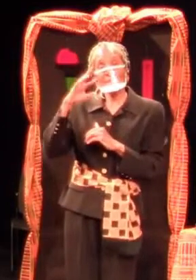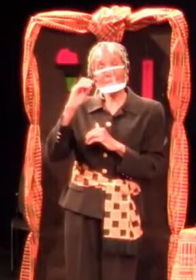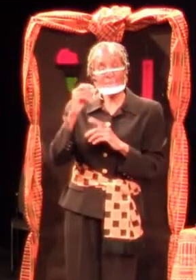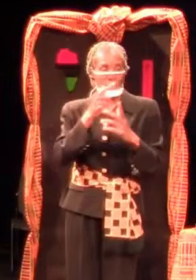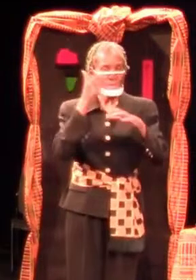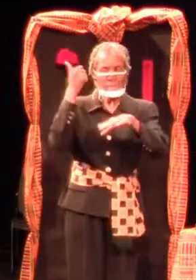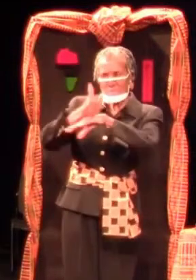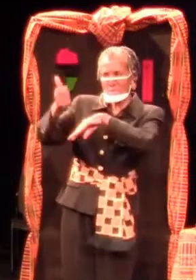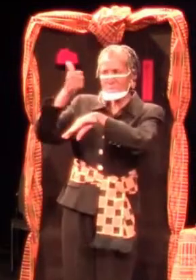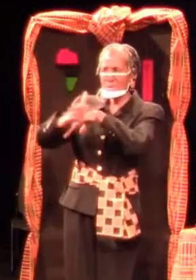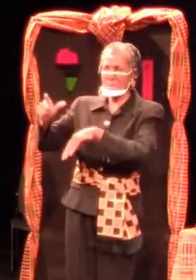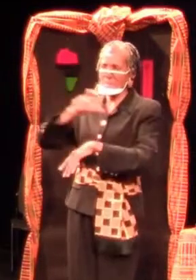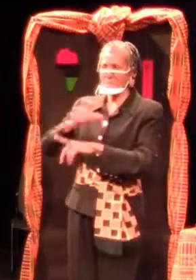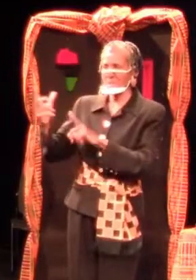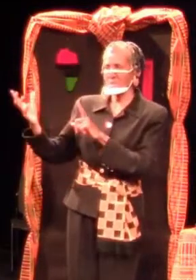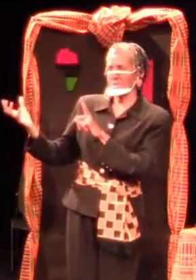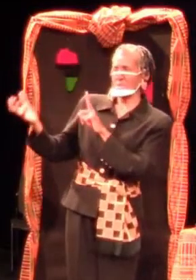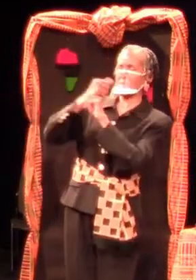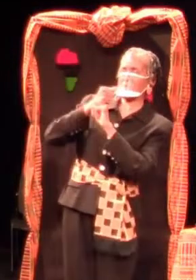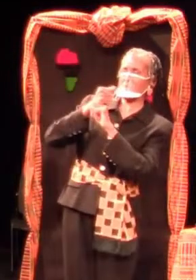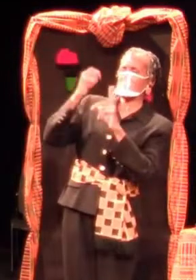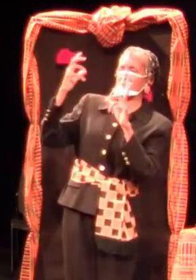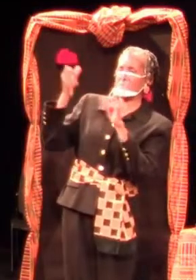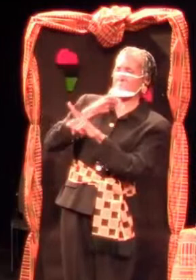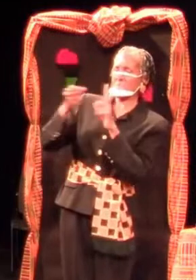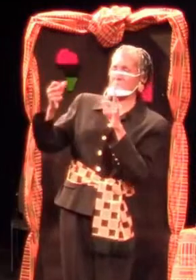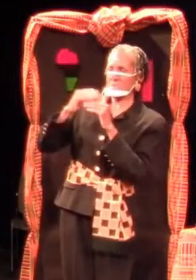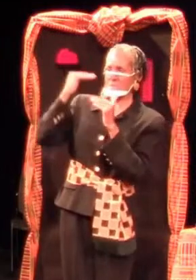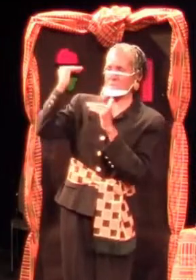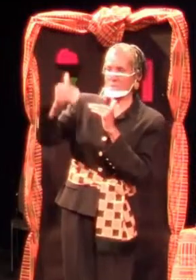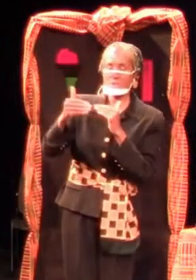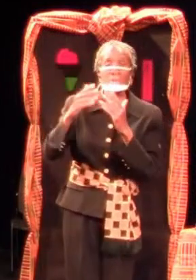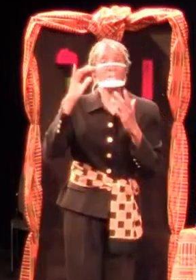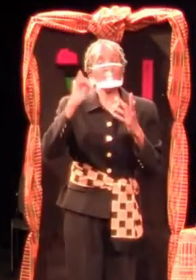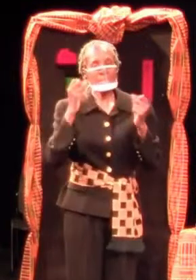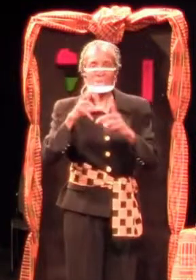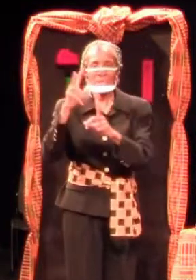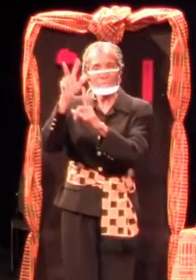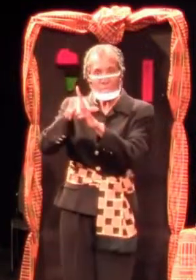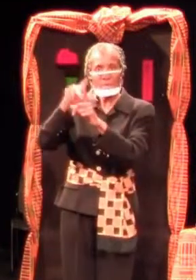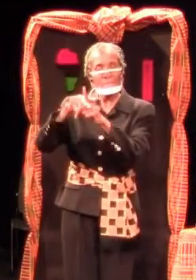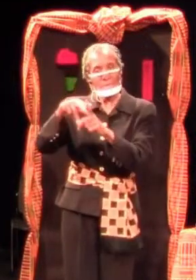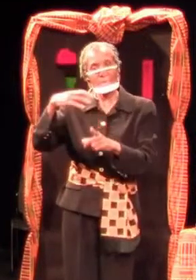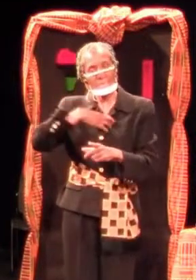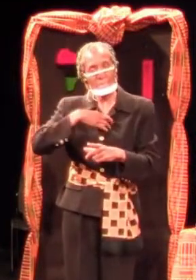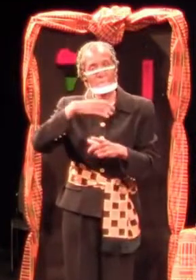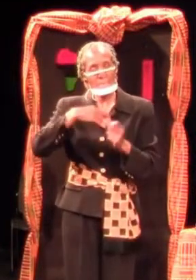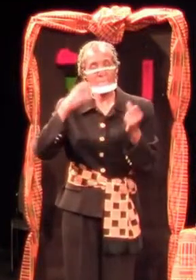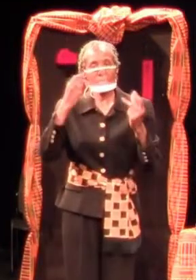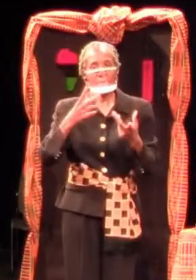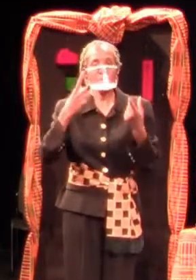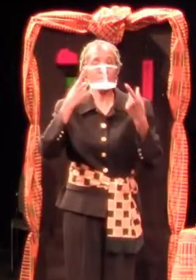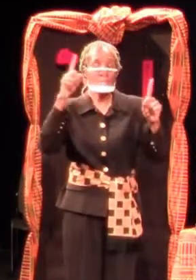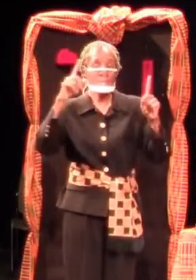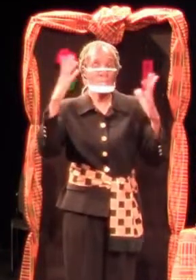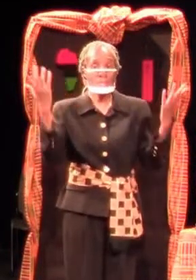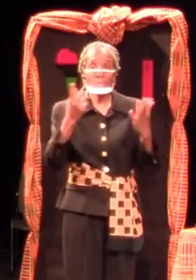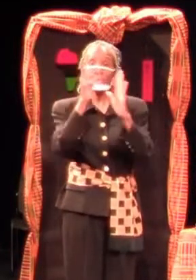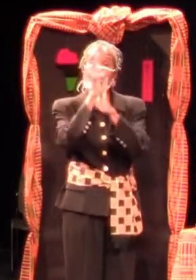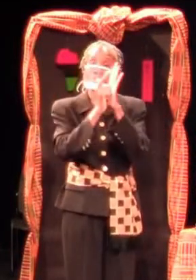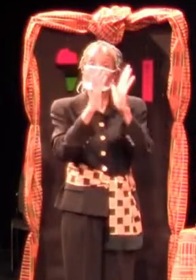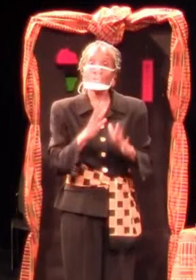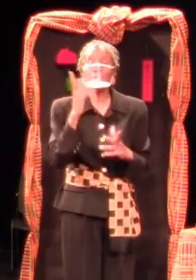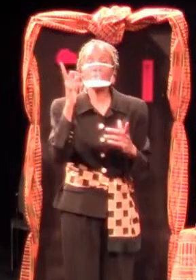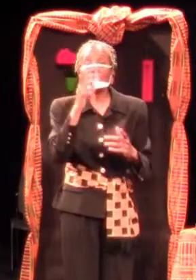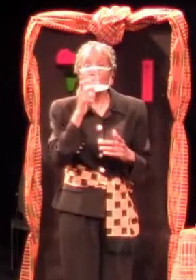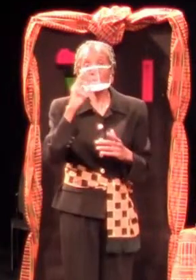charge of police brutality. One who had pressed a number of brutality complaints and one of the most successful attorneys in Los Angeles